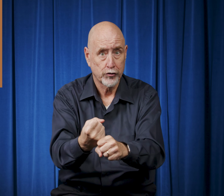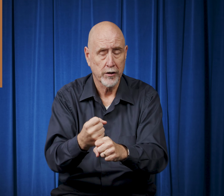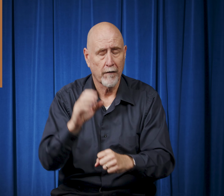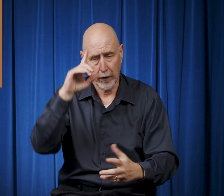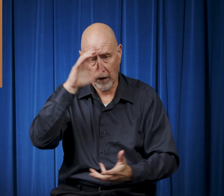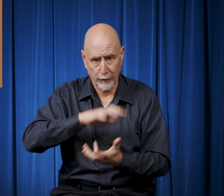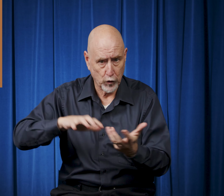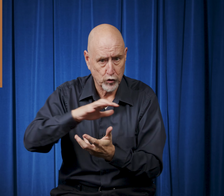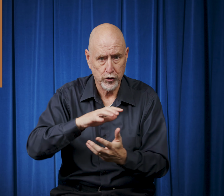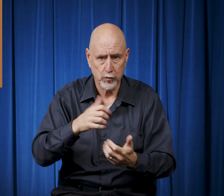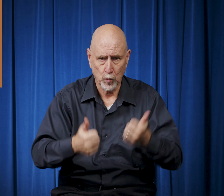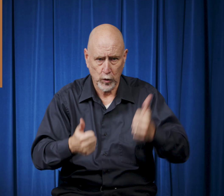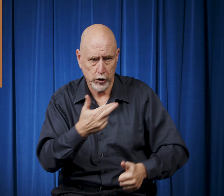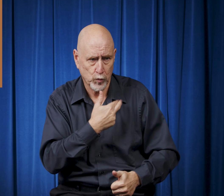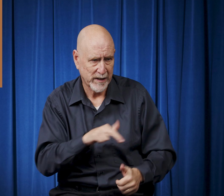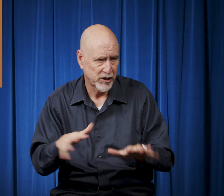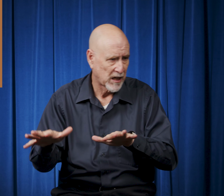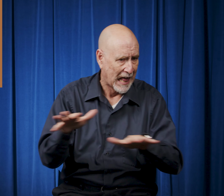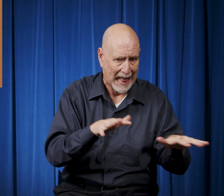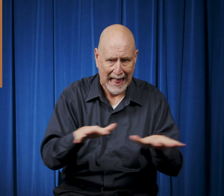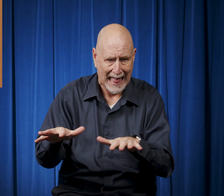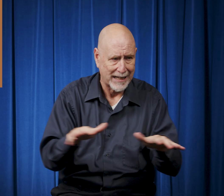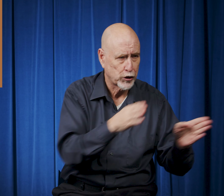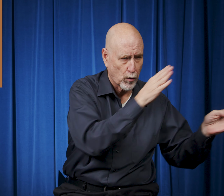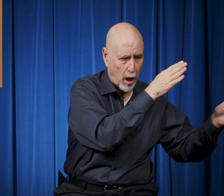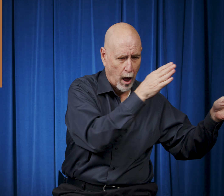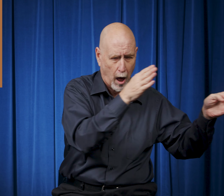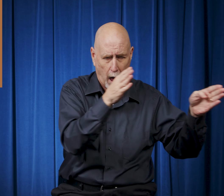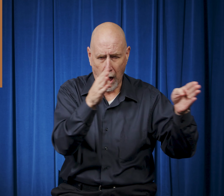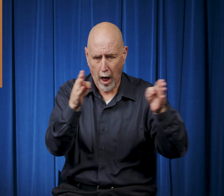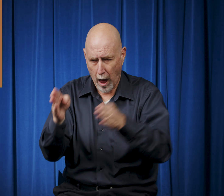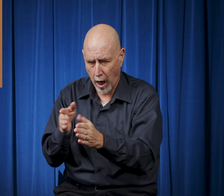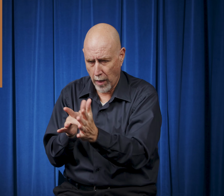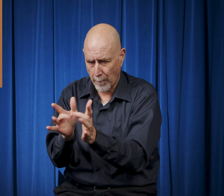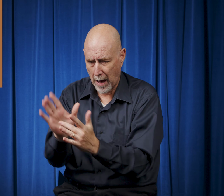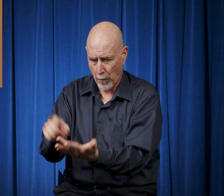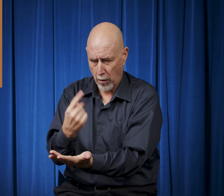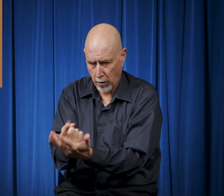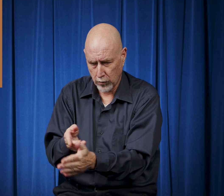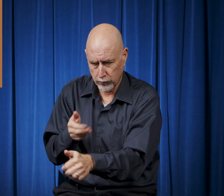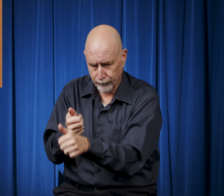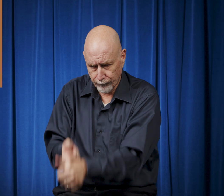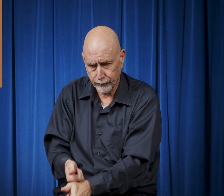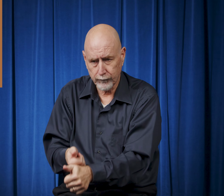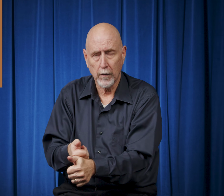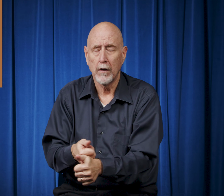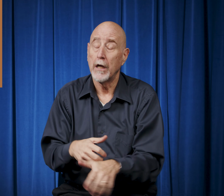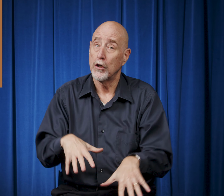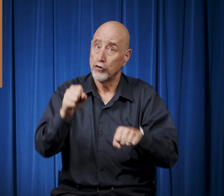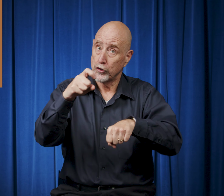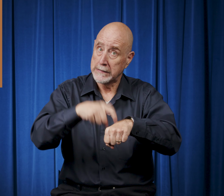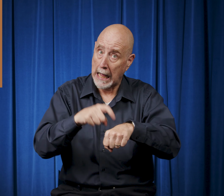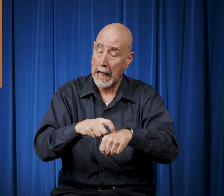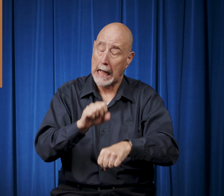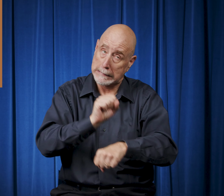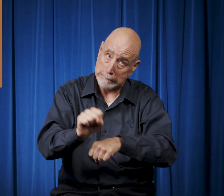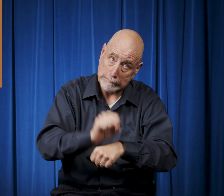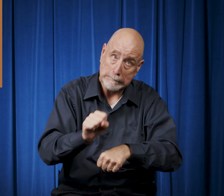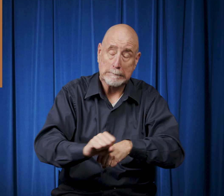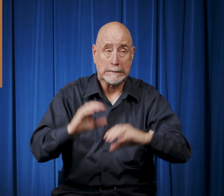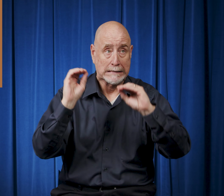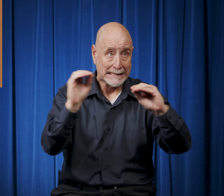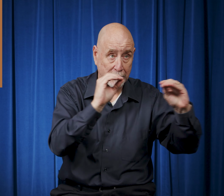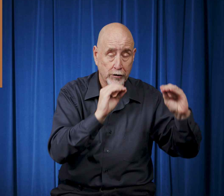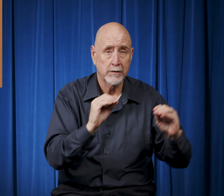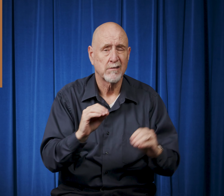order to get everyone back to the truth of the Bible. And this took a lot of time and effort and teaching. So